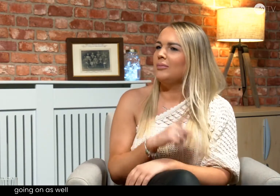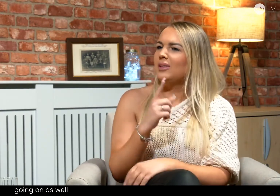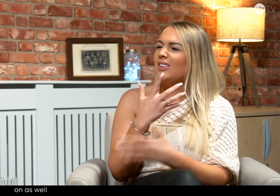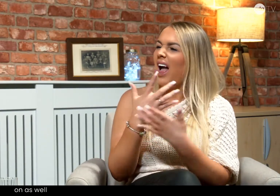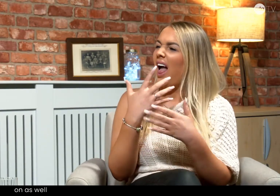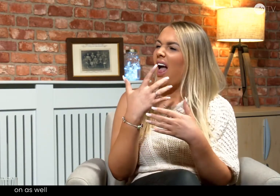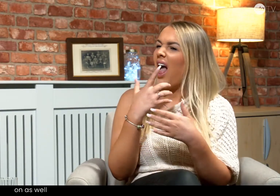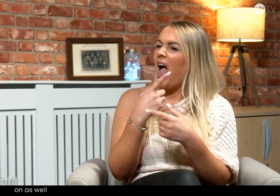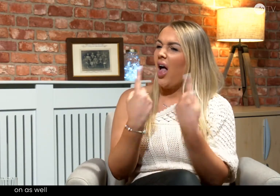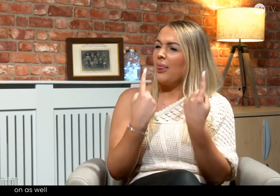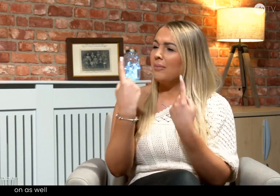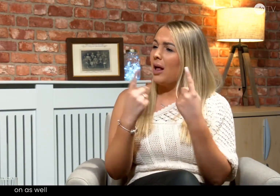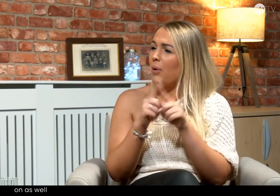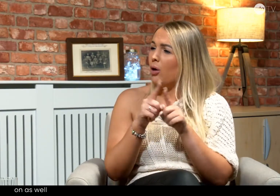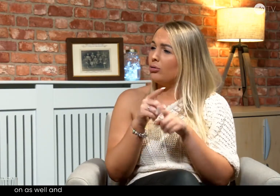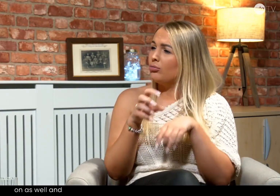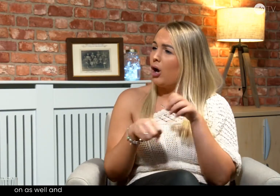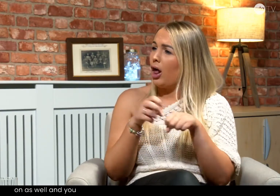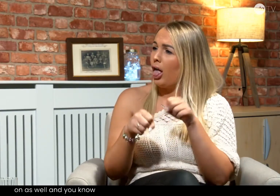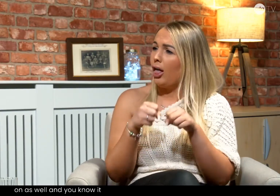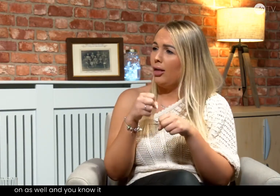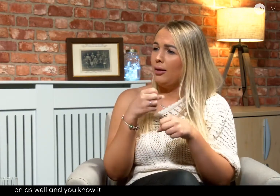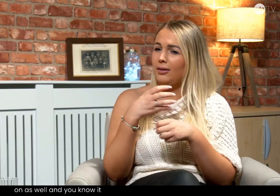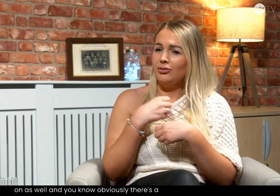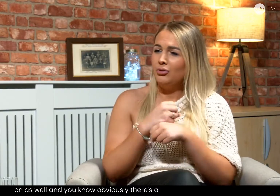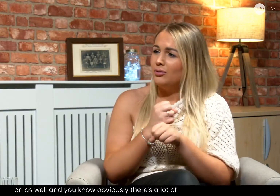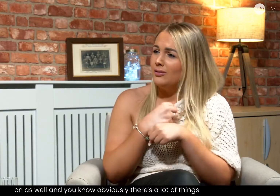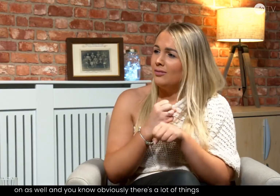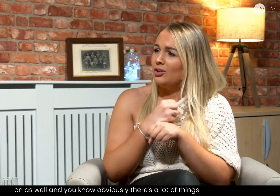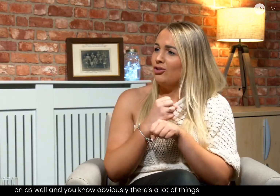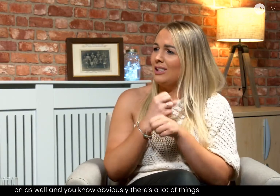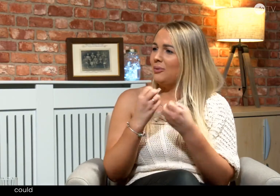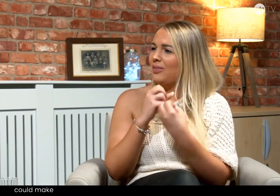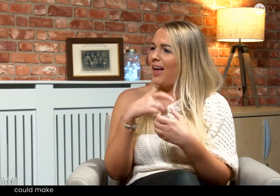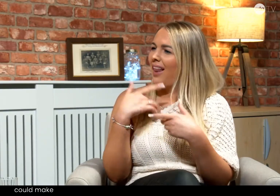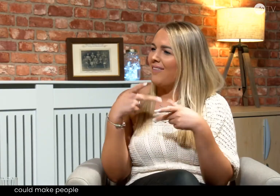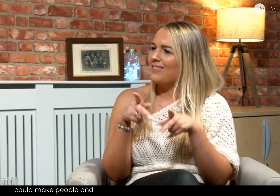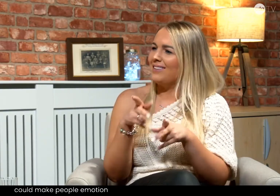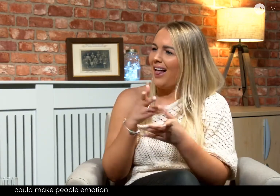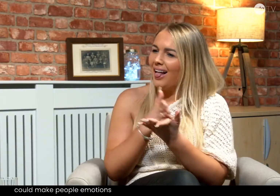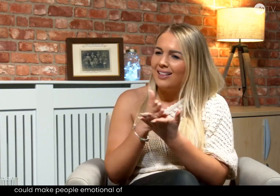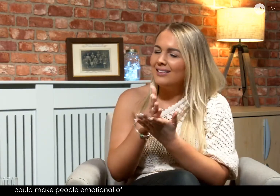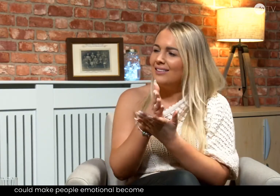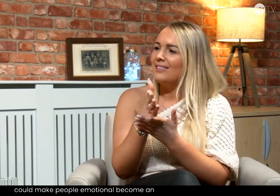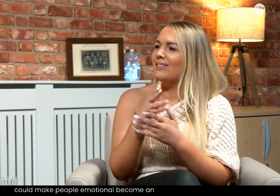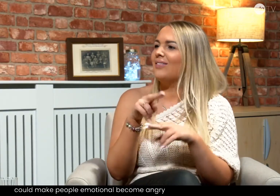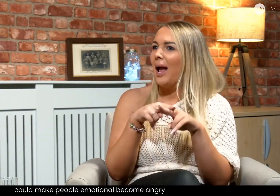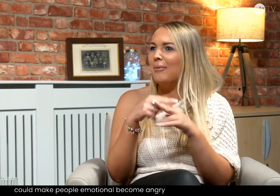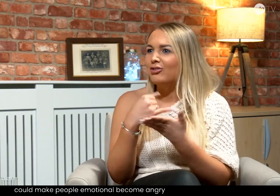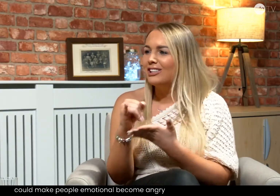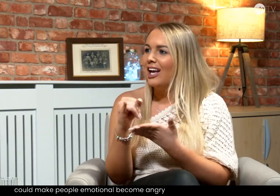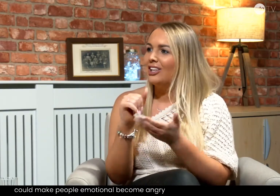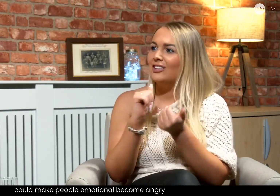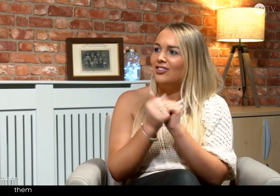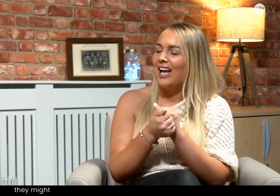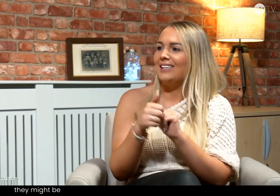And, you know, obviously there's lots of things that could make people emotional or become angry. You know, they might be struggling, or other people might be struggling with their